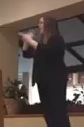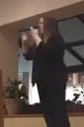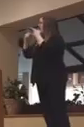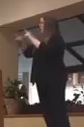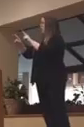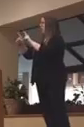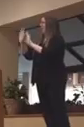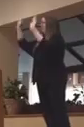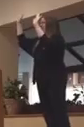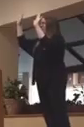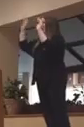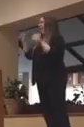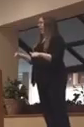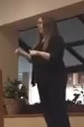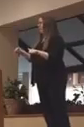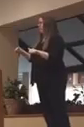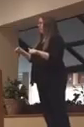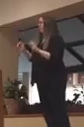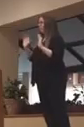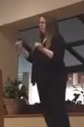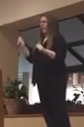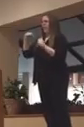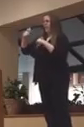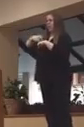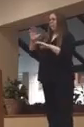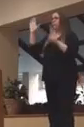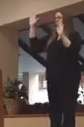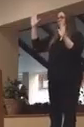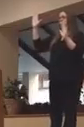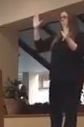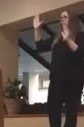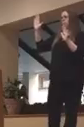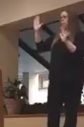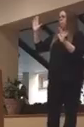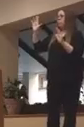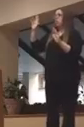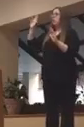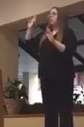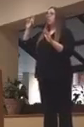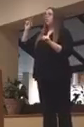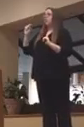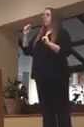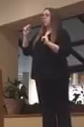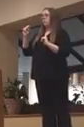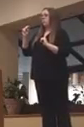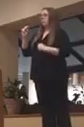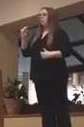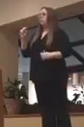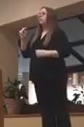I go, Sarah said, if you have any questions, or excuse me, Sandra said, if you have any questions during this meeting, please don't hesitate to raise